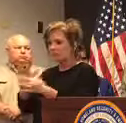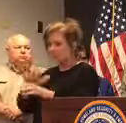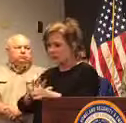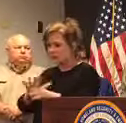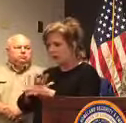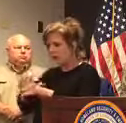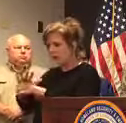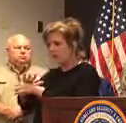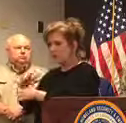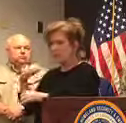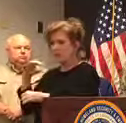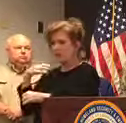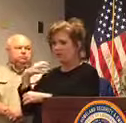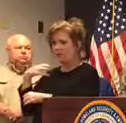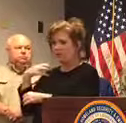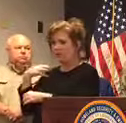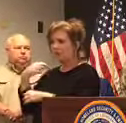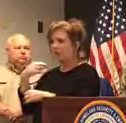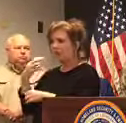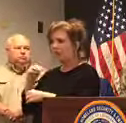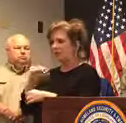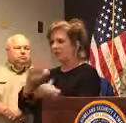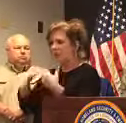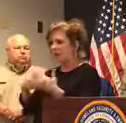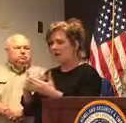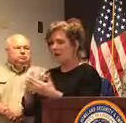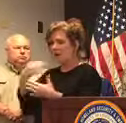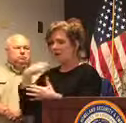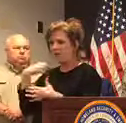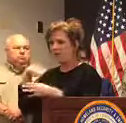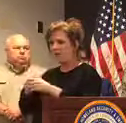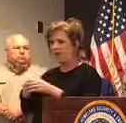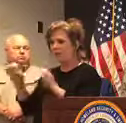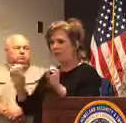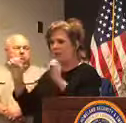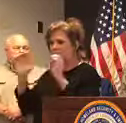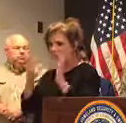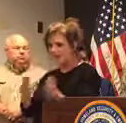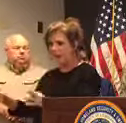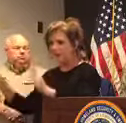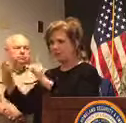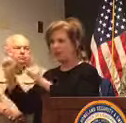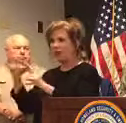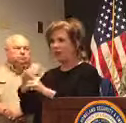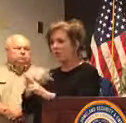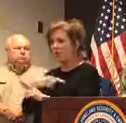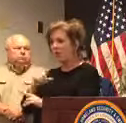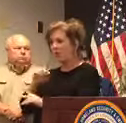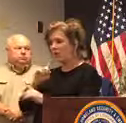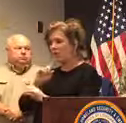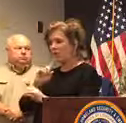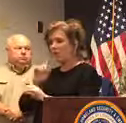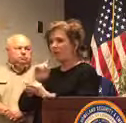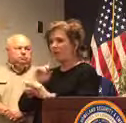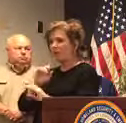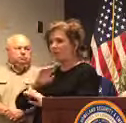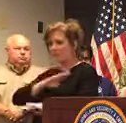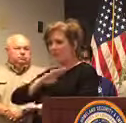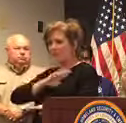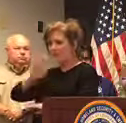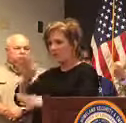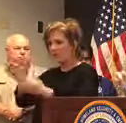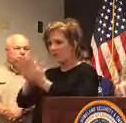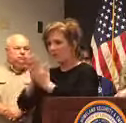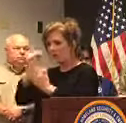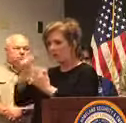and all the parish offices of emergency preparedness. We are filling their requests for assistance as quickly